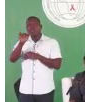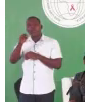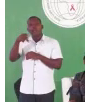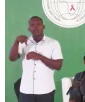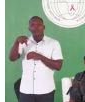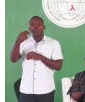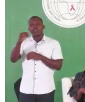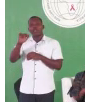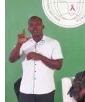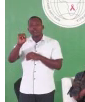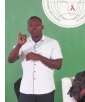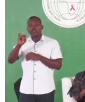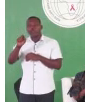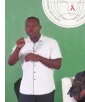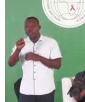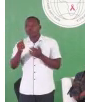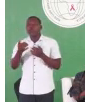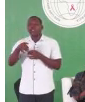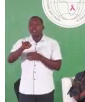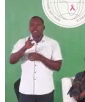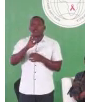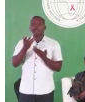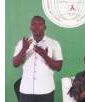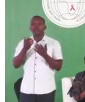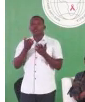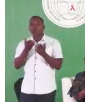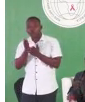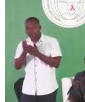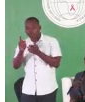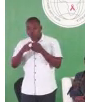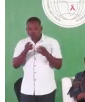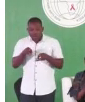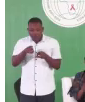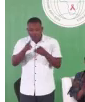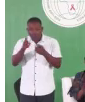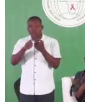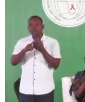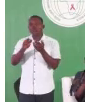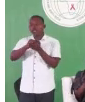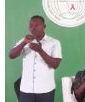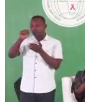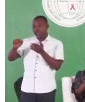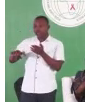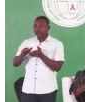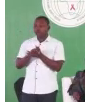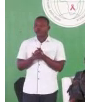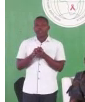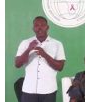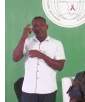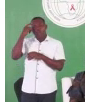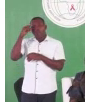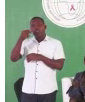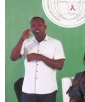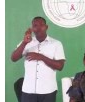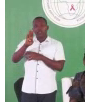for the path to elimination rather than actually getting to elimination of vertical transmission. For hepatitis B, we